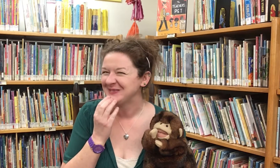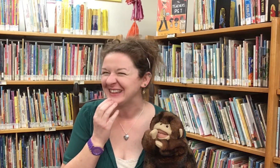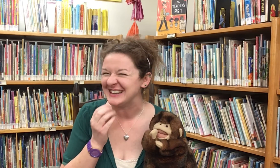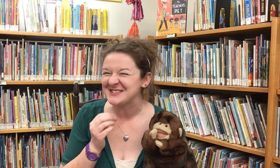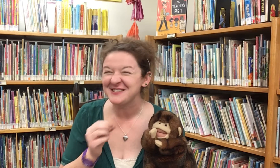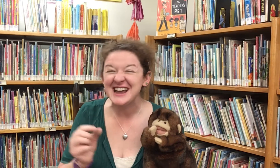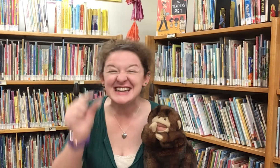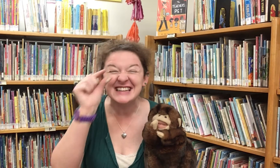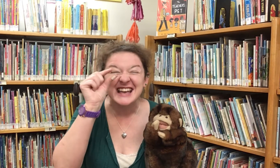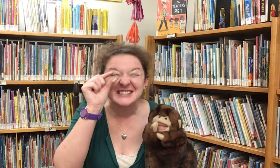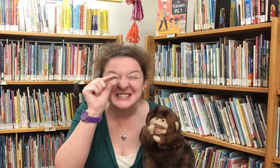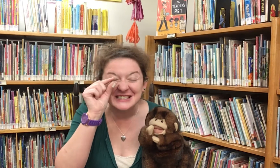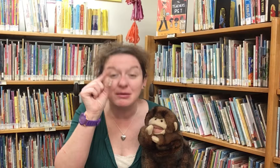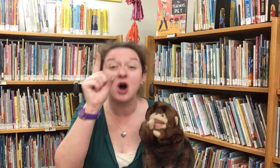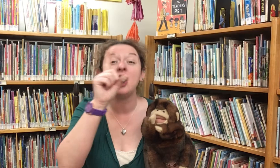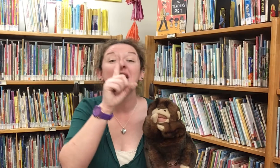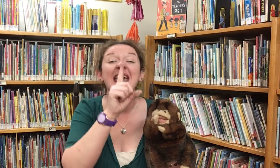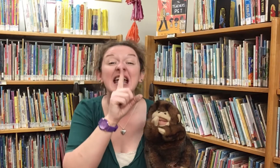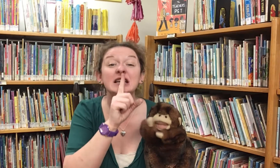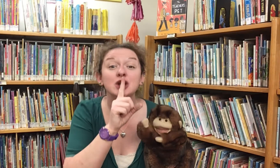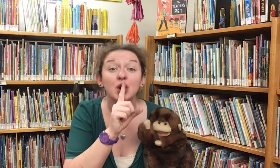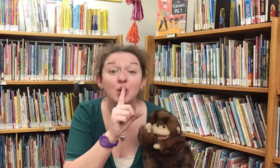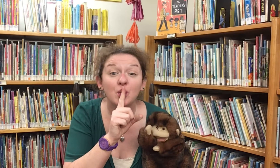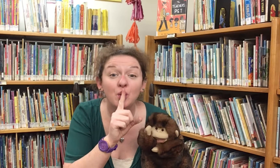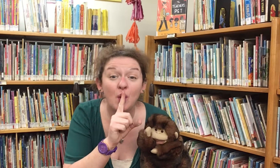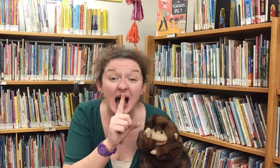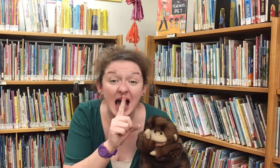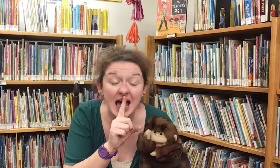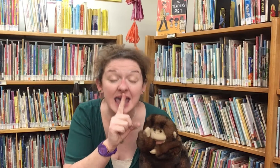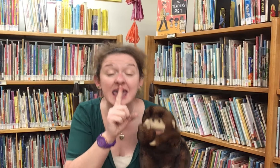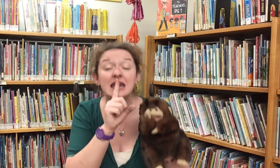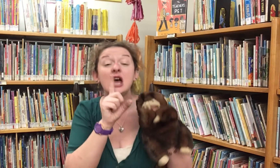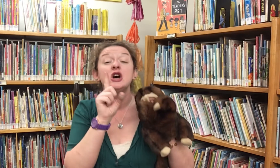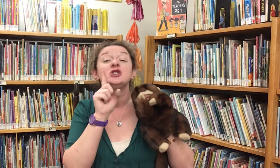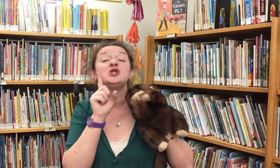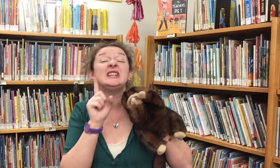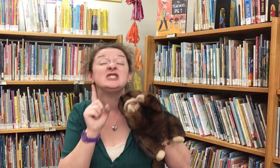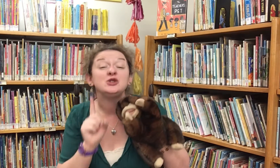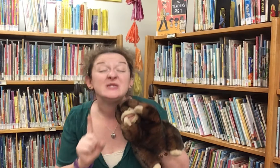That's right. Small and quiet. So let's do some